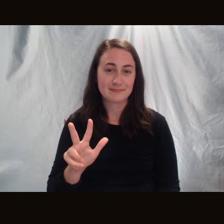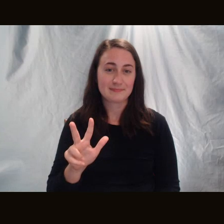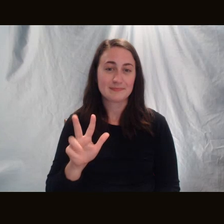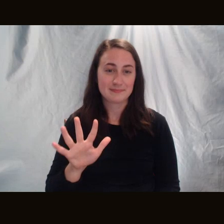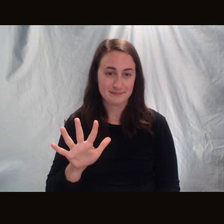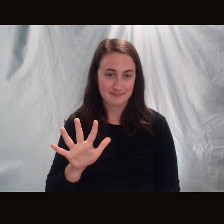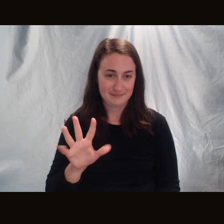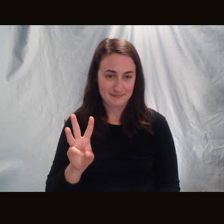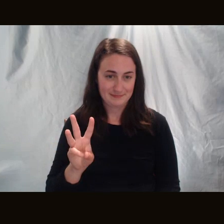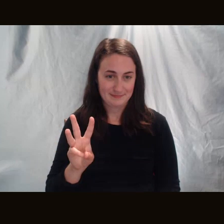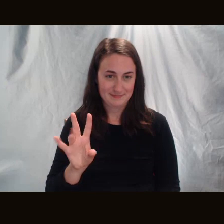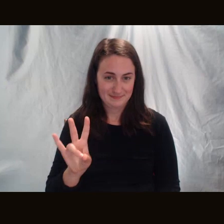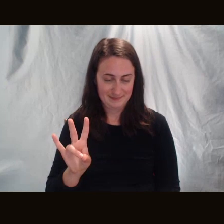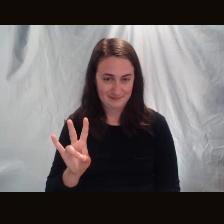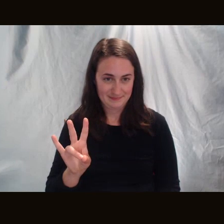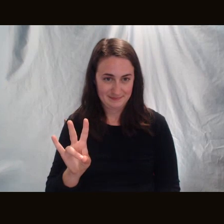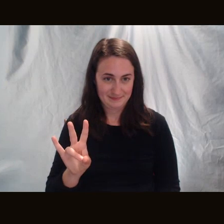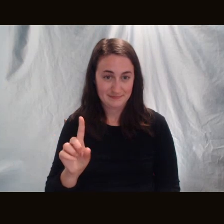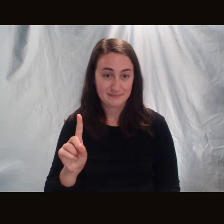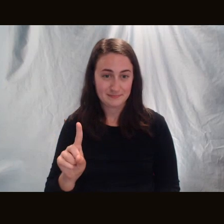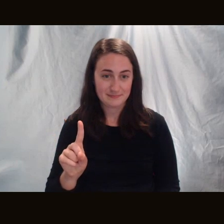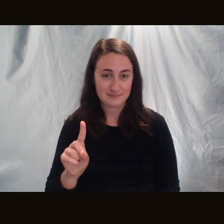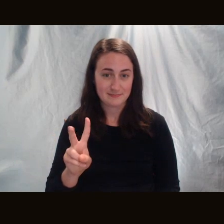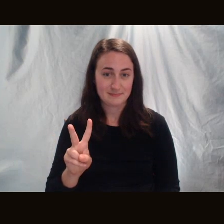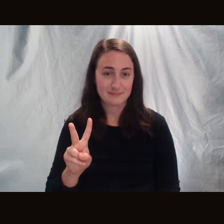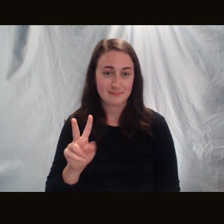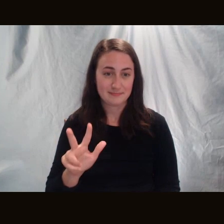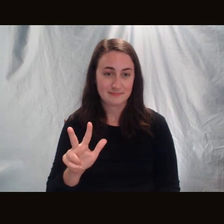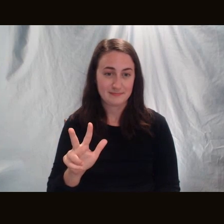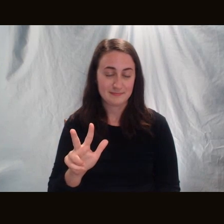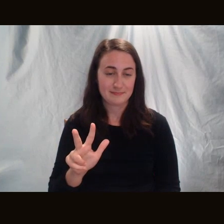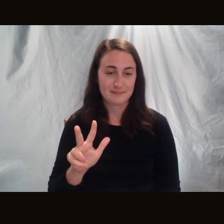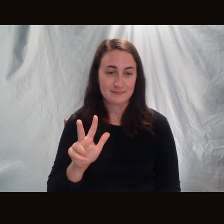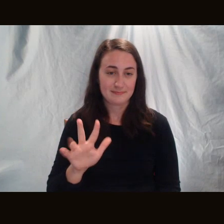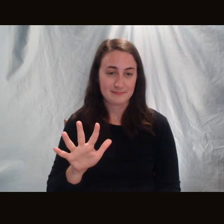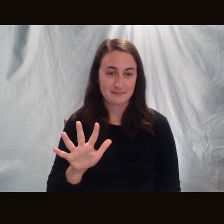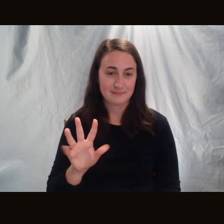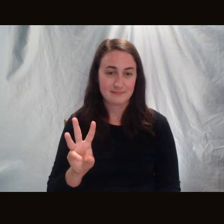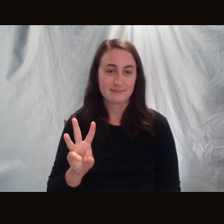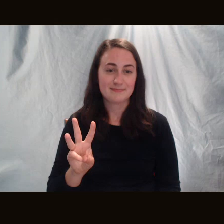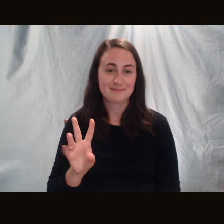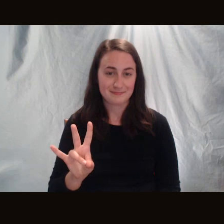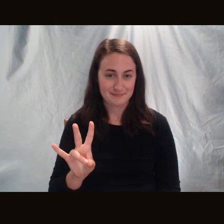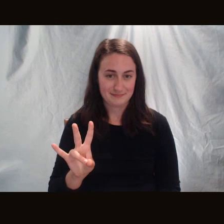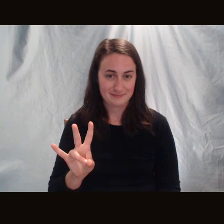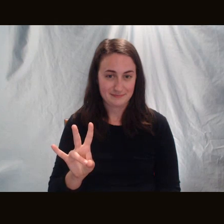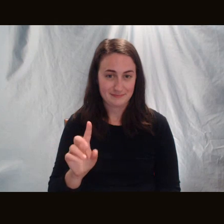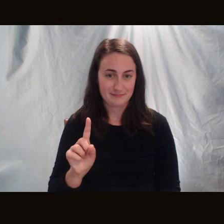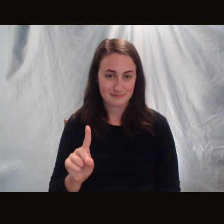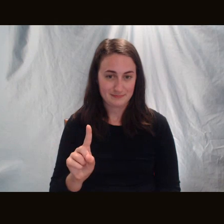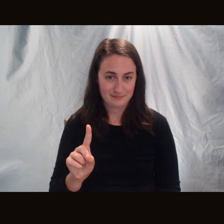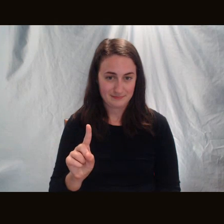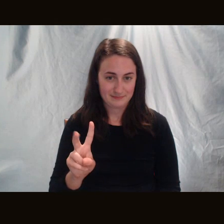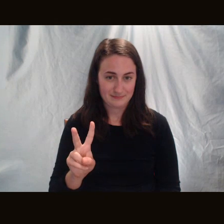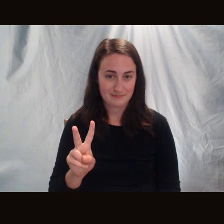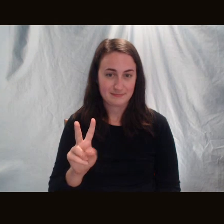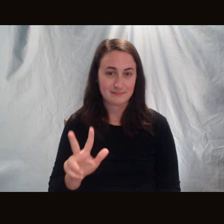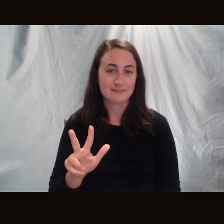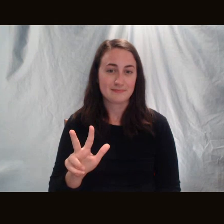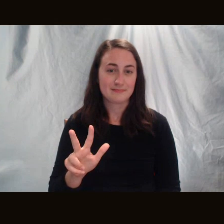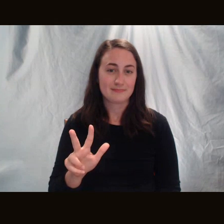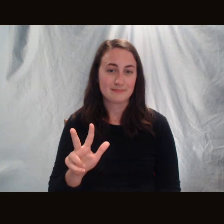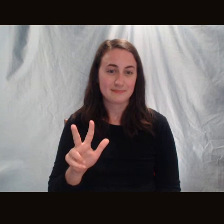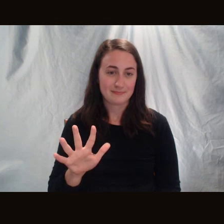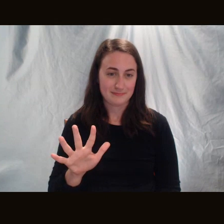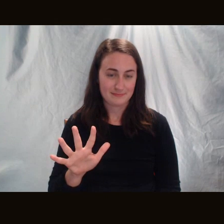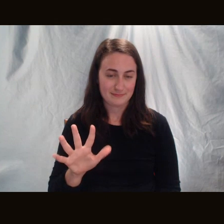the turn, keep the frame. Catch 1, 2, 3, 5, 6, 7. 1, 2,